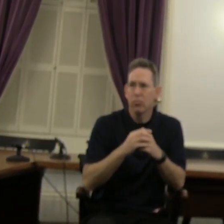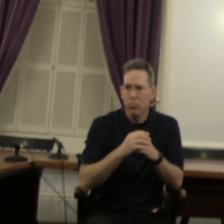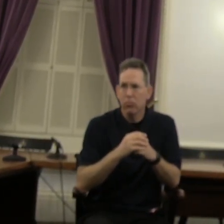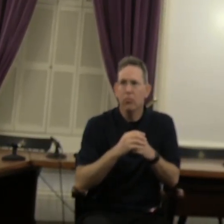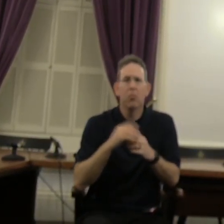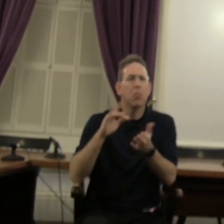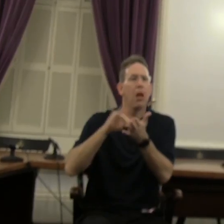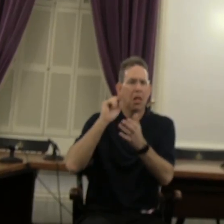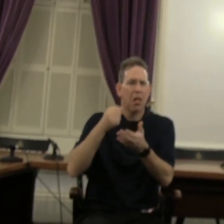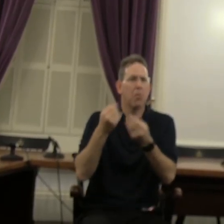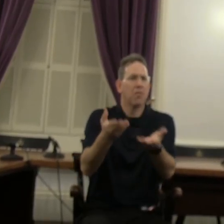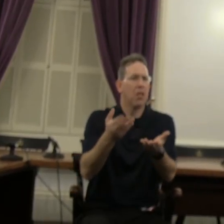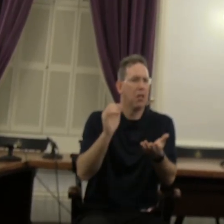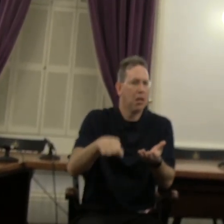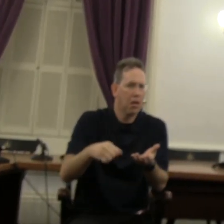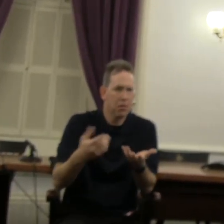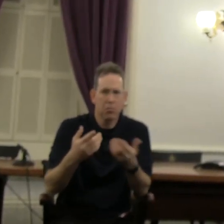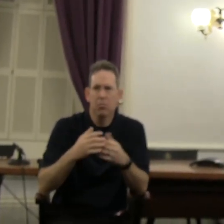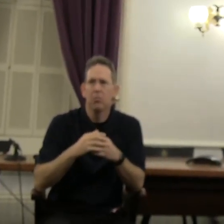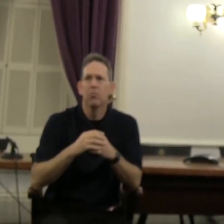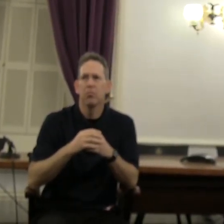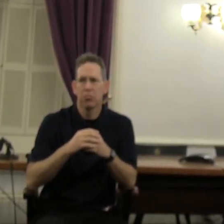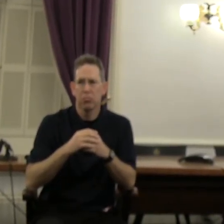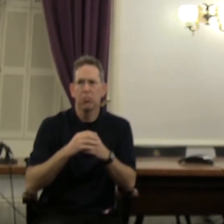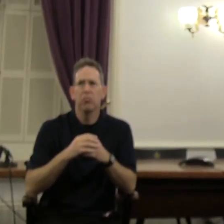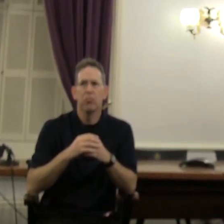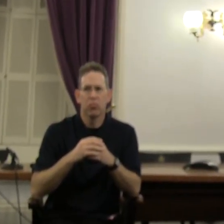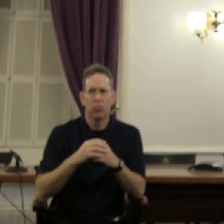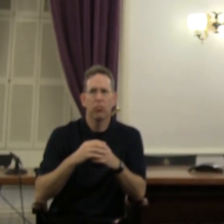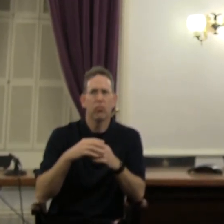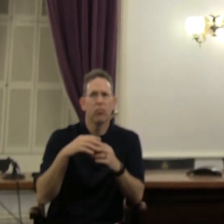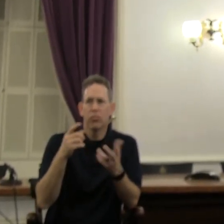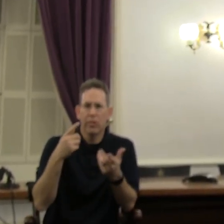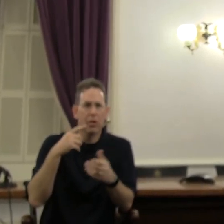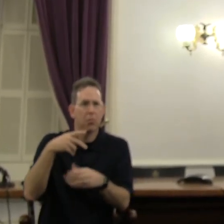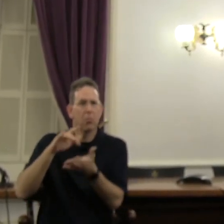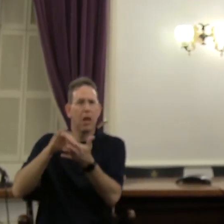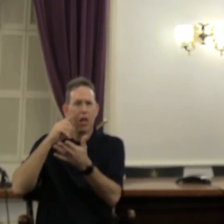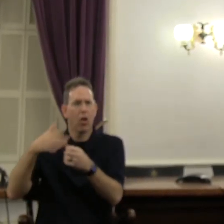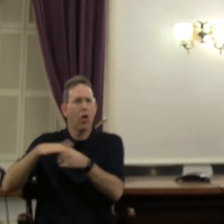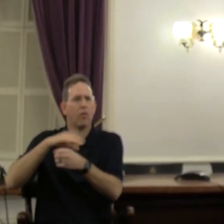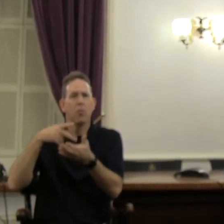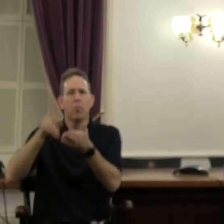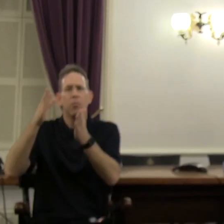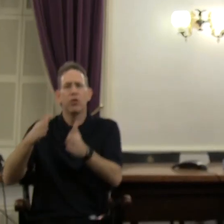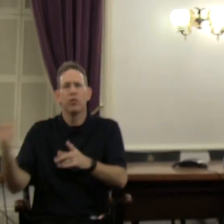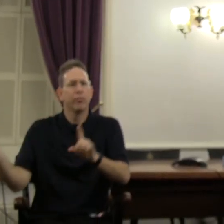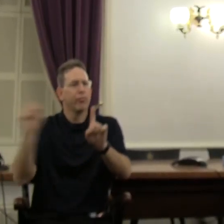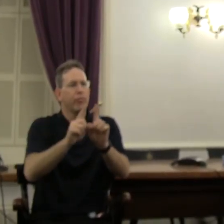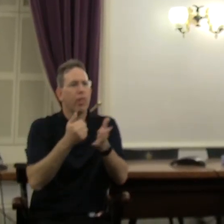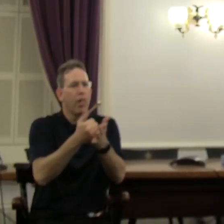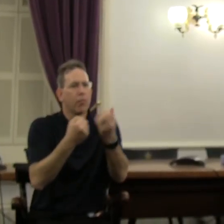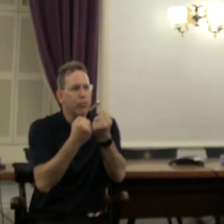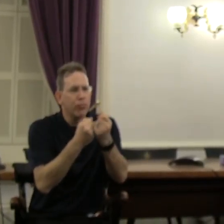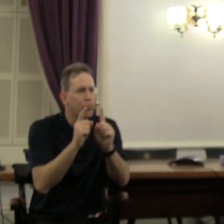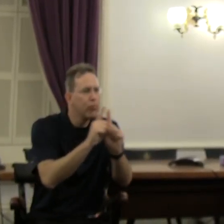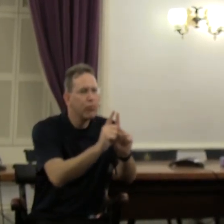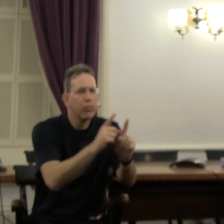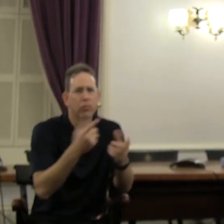Many people with disabilities who, for example, require attendant care services provided by Medicaid and